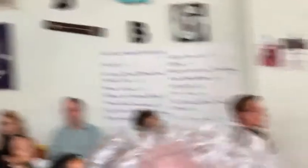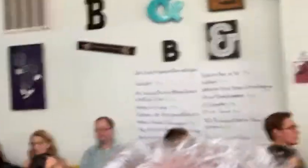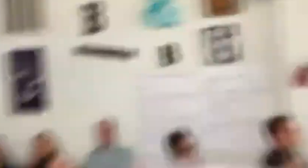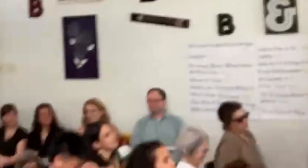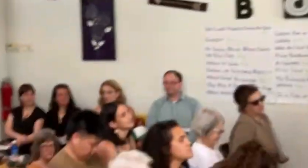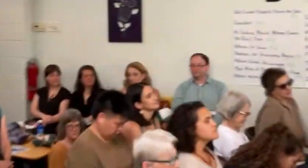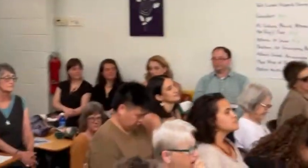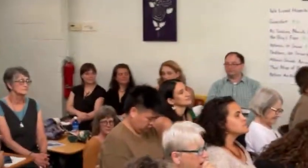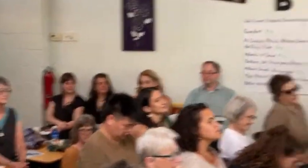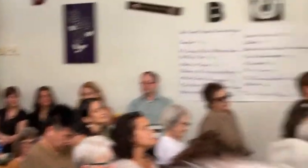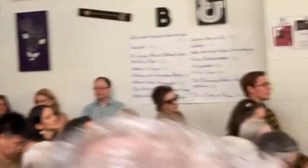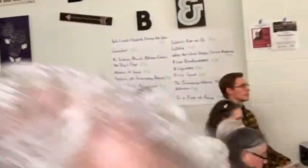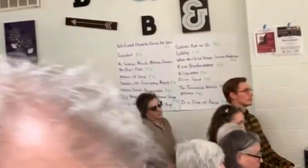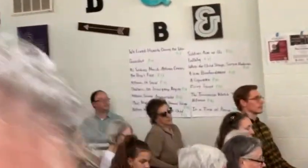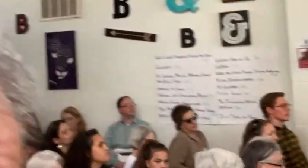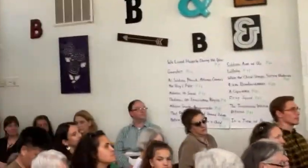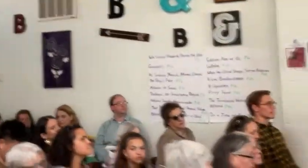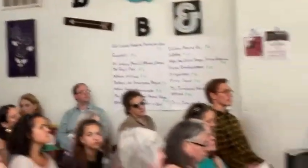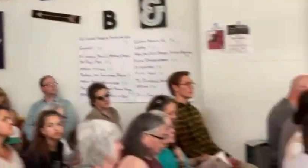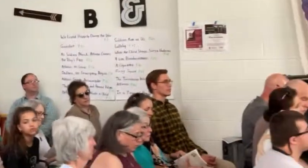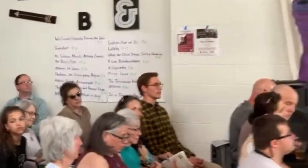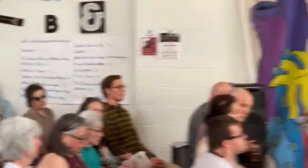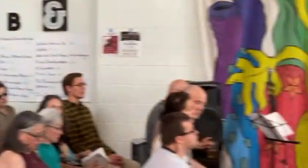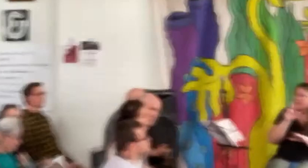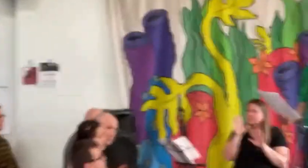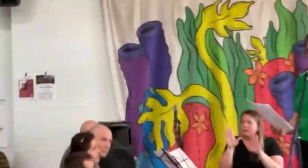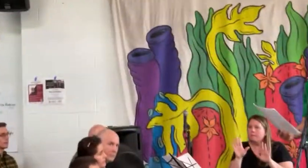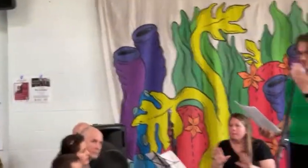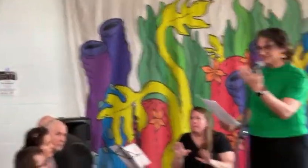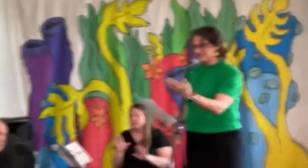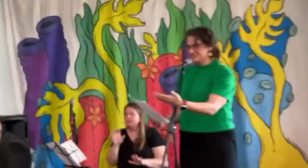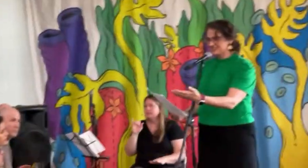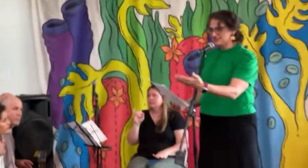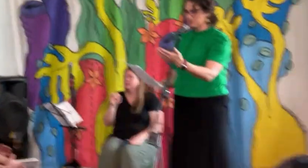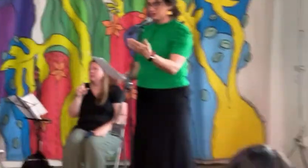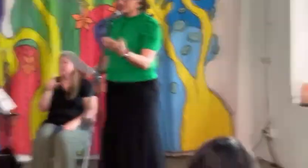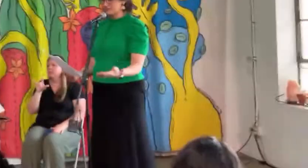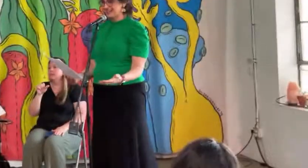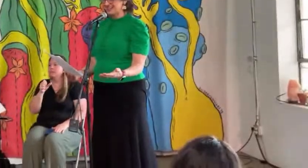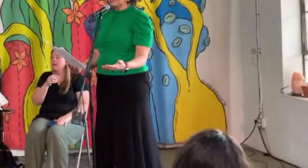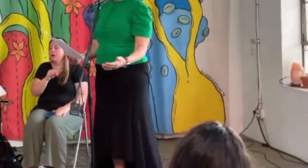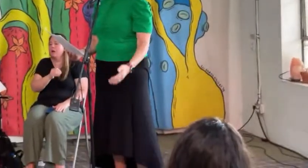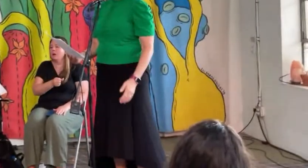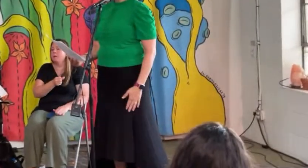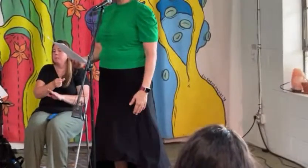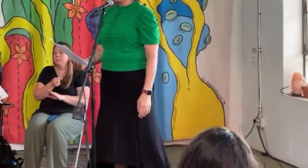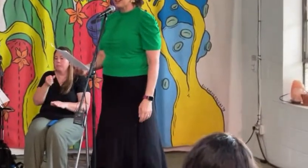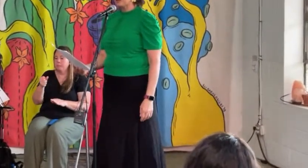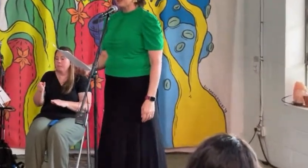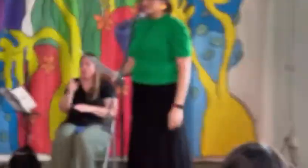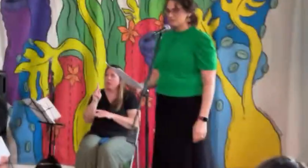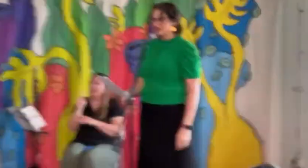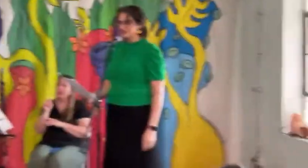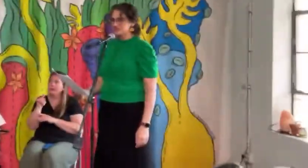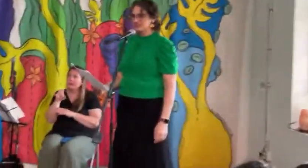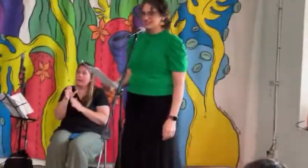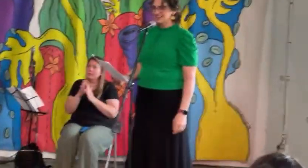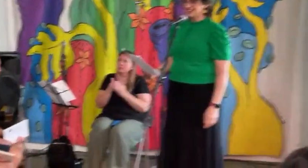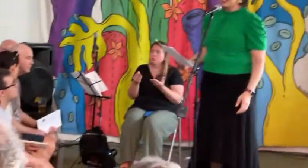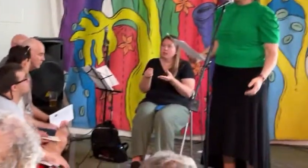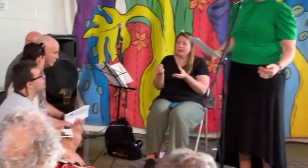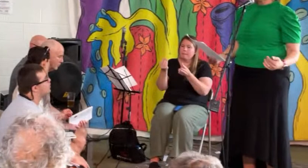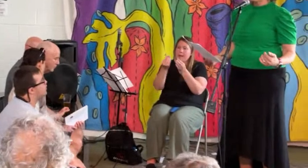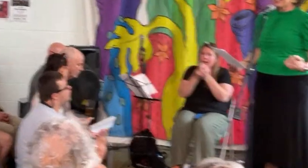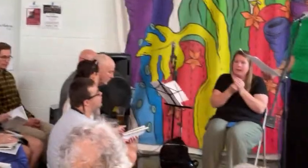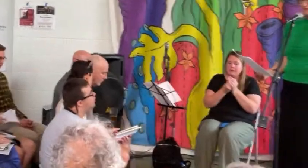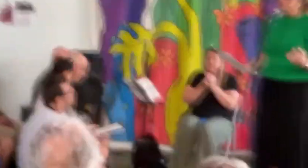Her work is amazing. Ilya placed Katie's book in my hands at a conference in March,